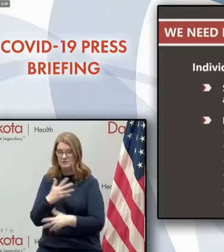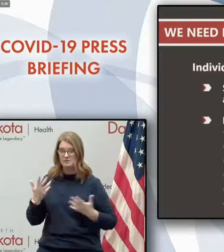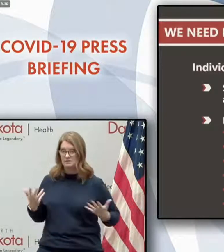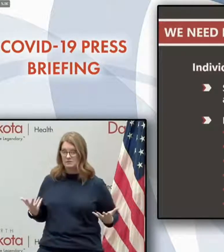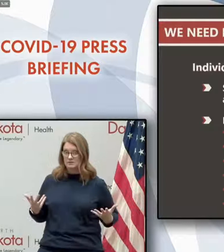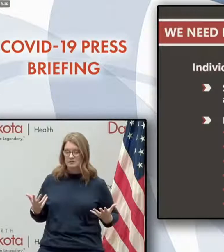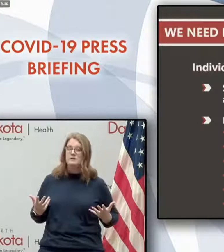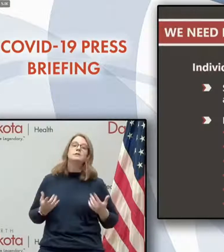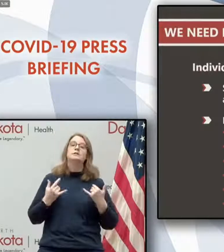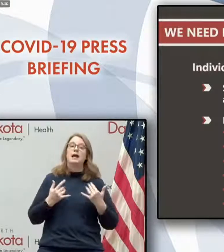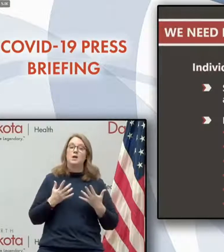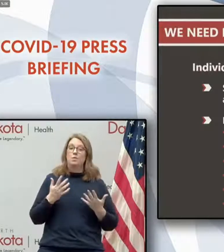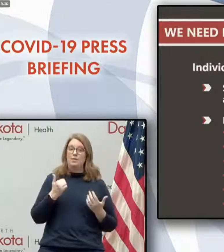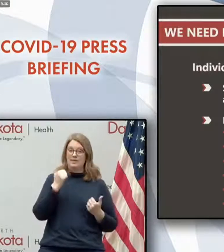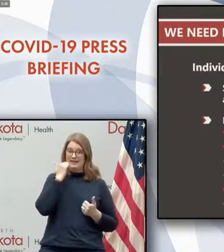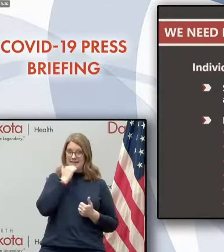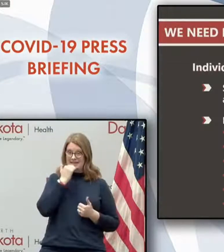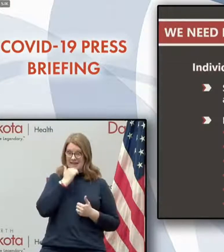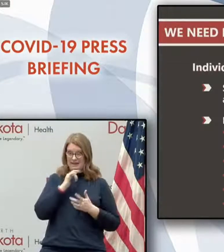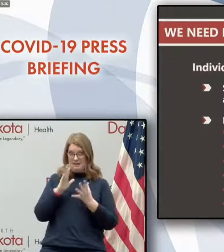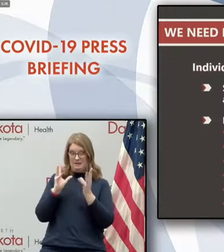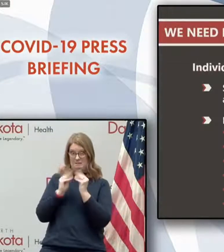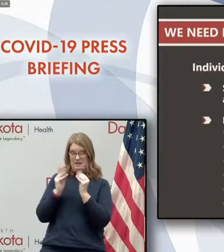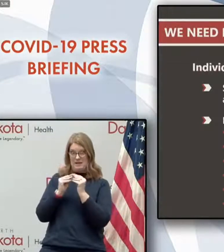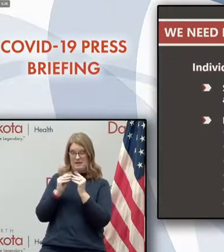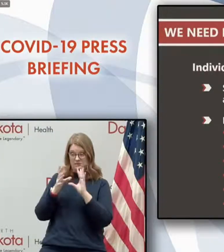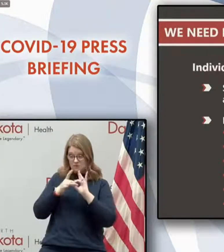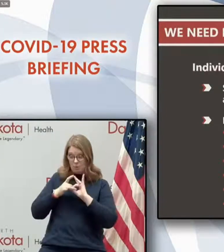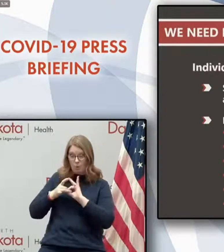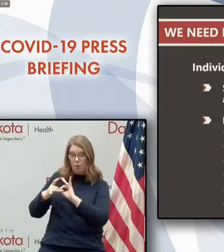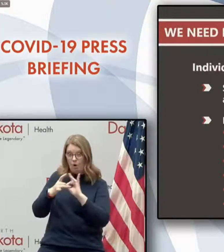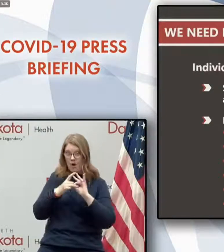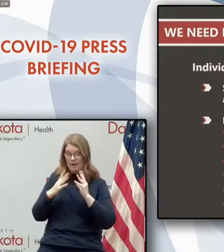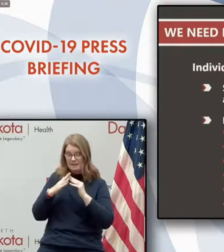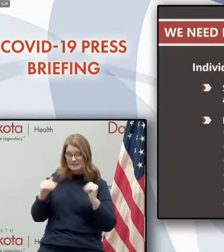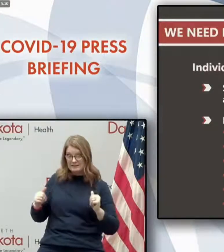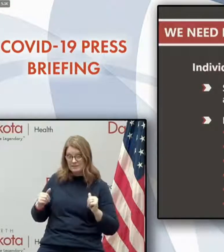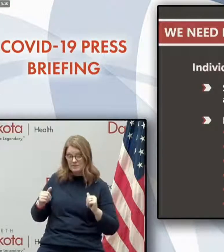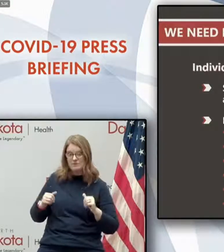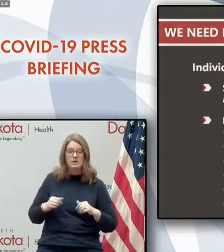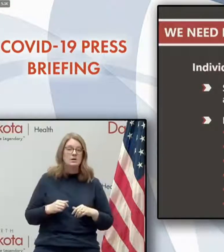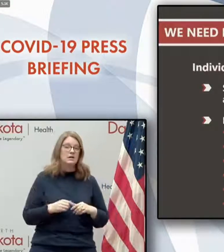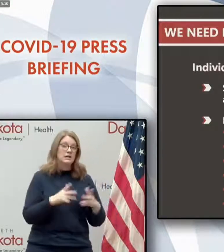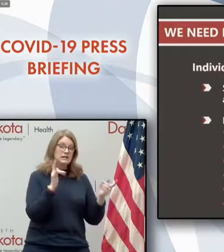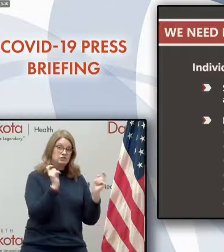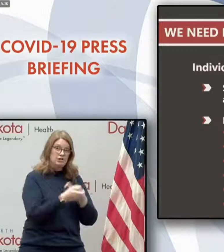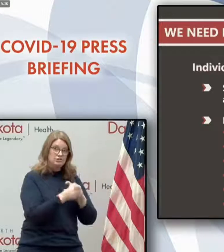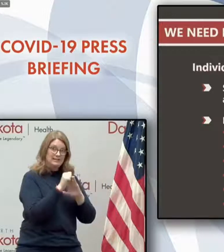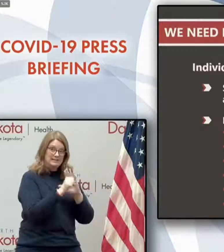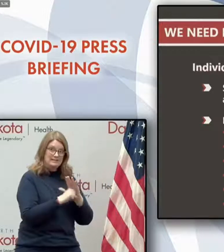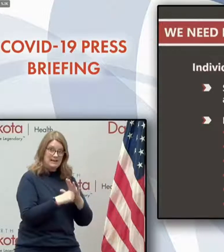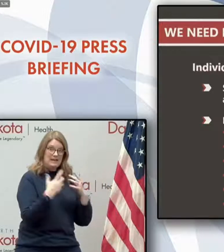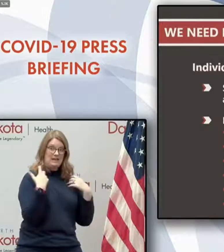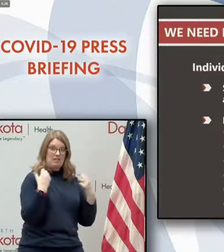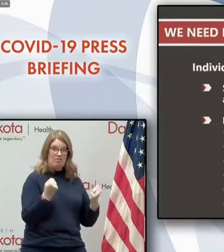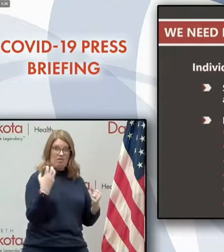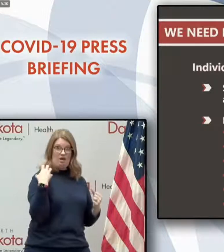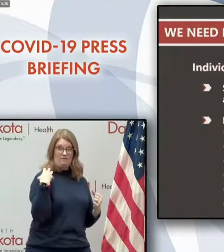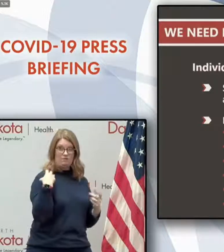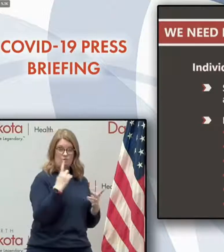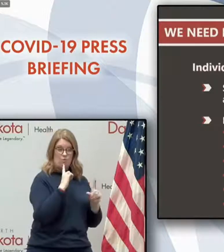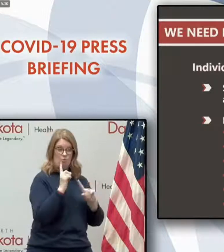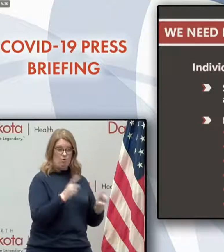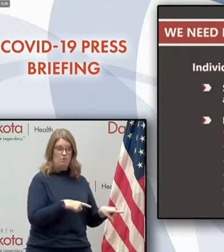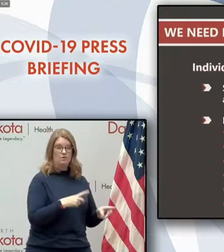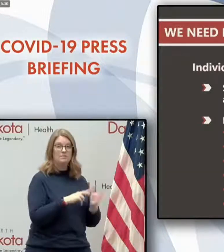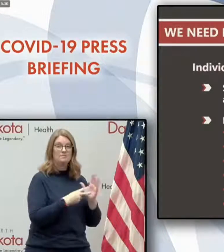the daily stand-ups, coordinating the entire system to optimize the system. Two, change in the state health officer order that